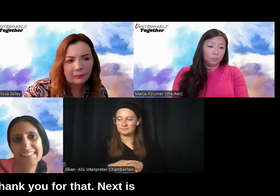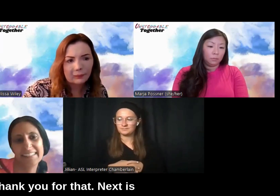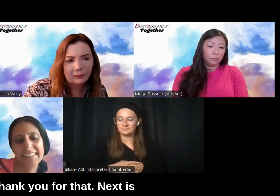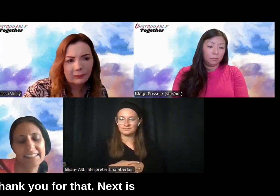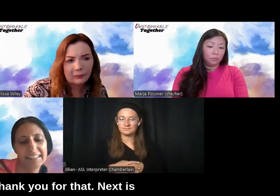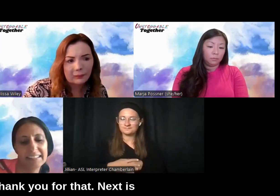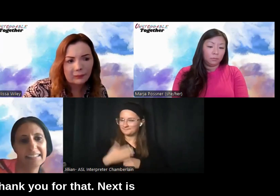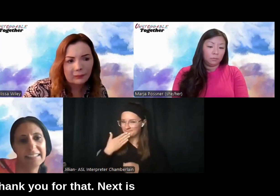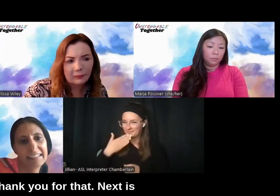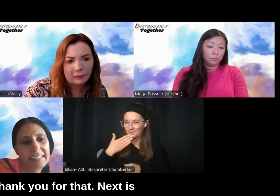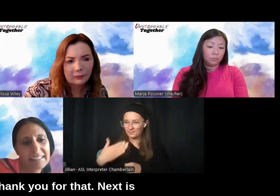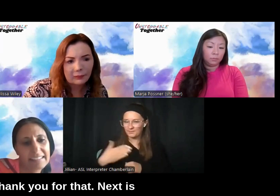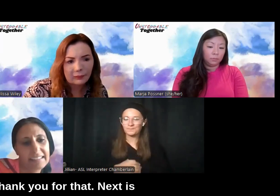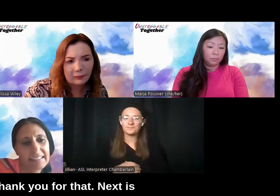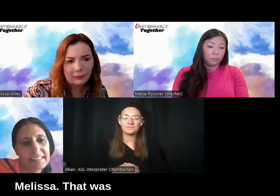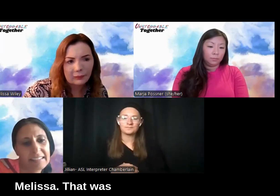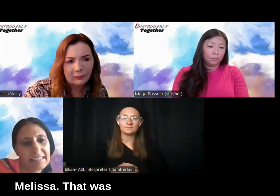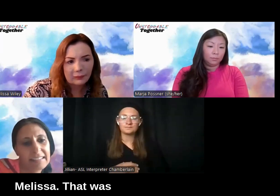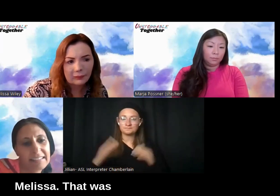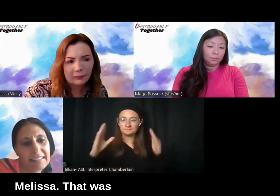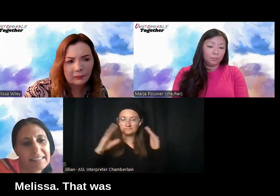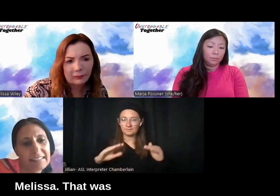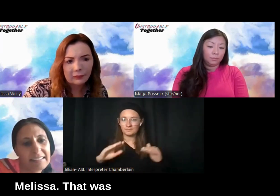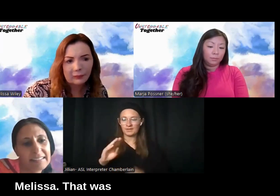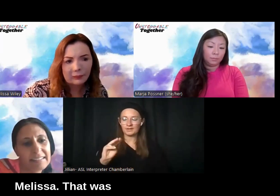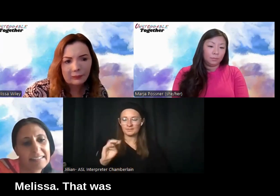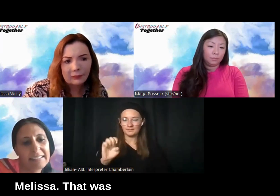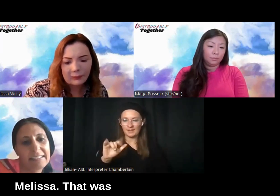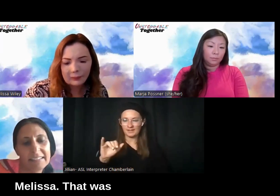Thank you for that. Next is Melissa.